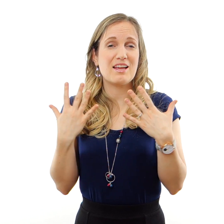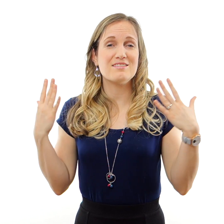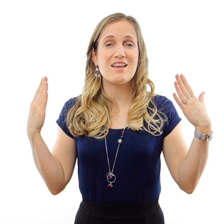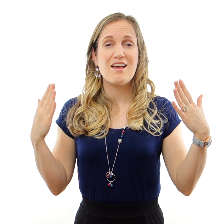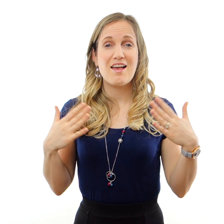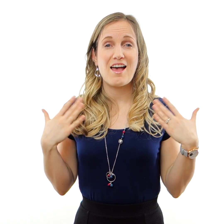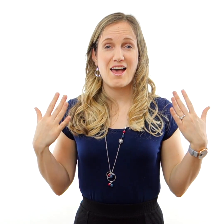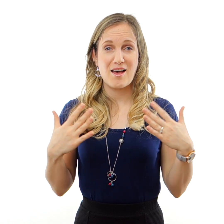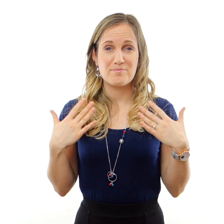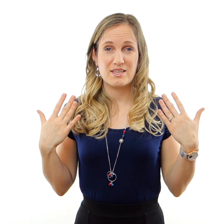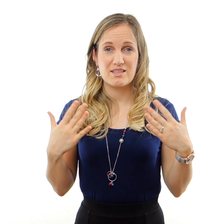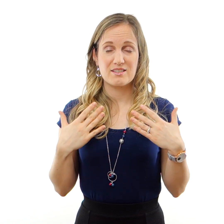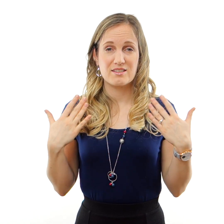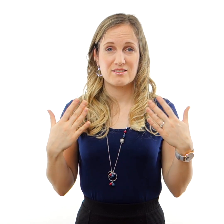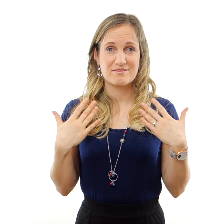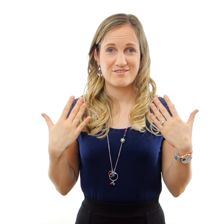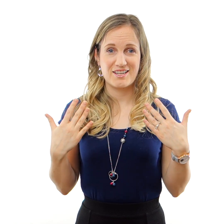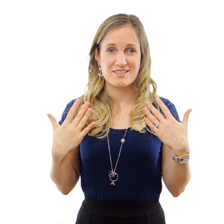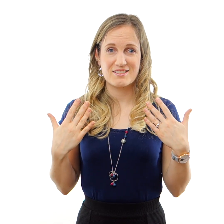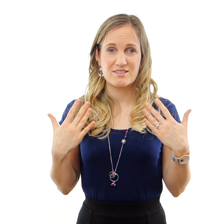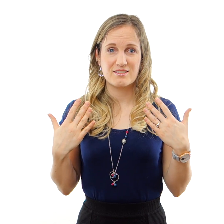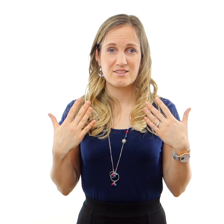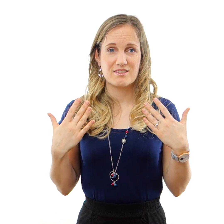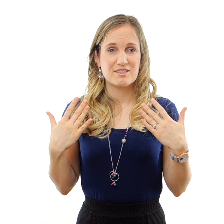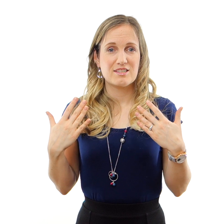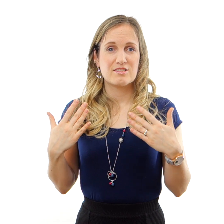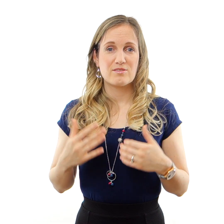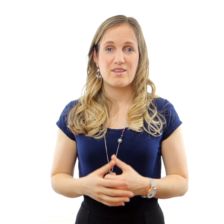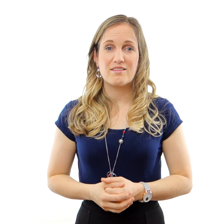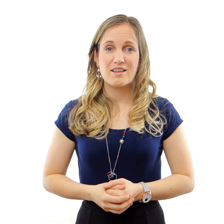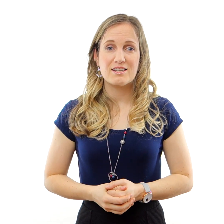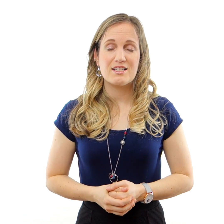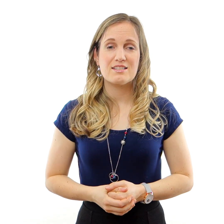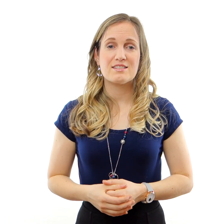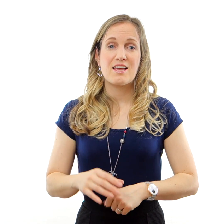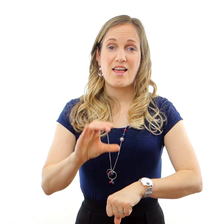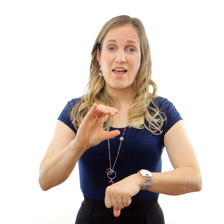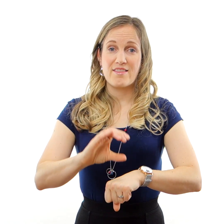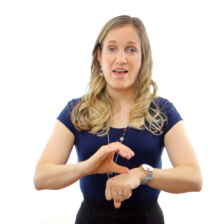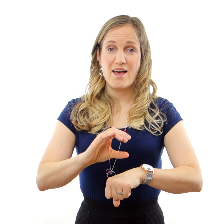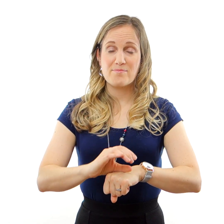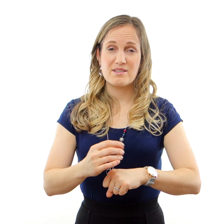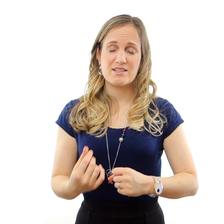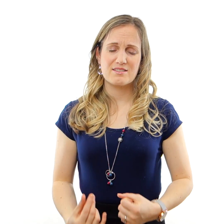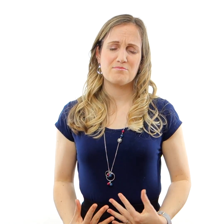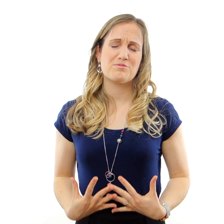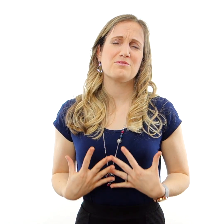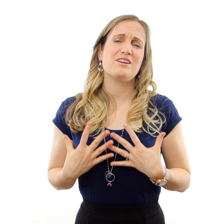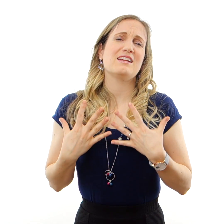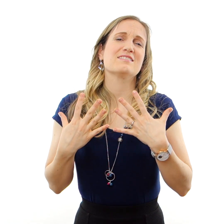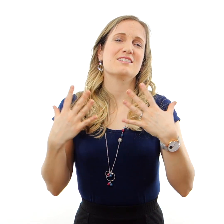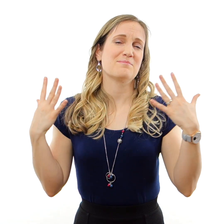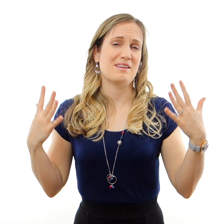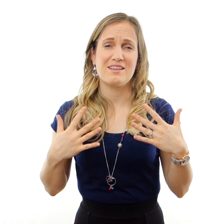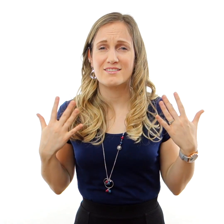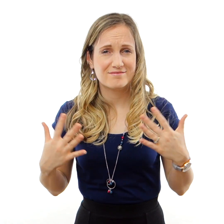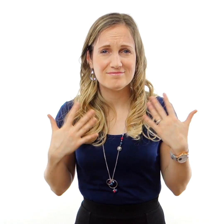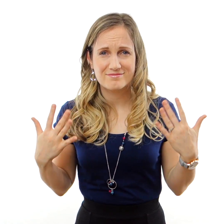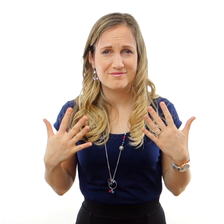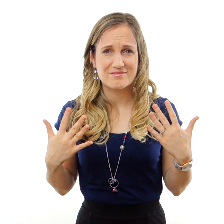hands. Happy, right? So that line is, and the happiness it brings to me.